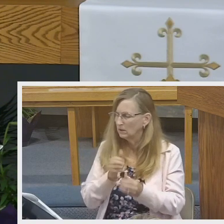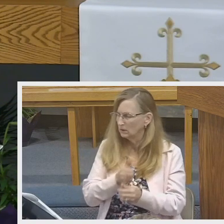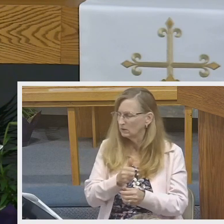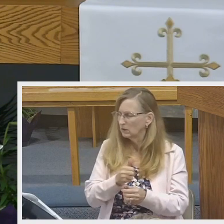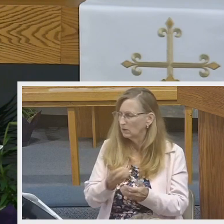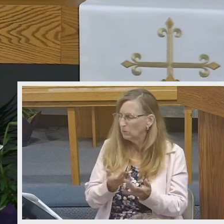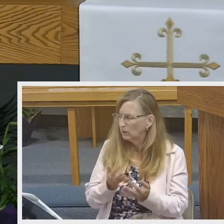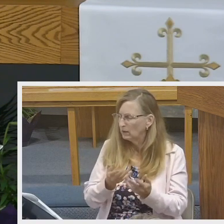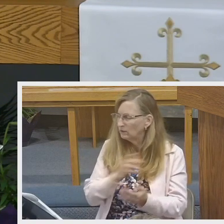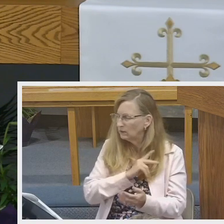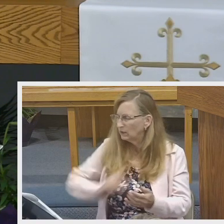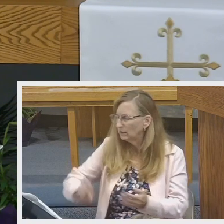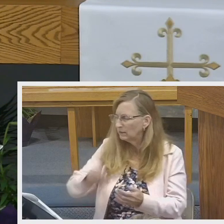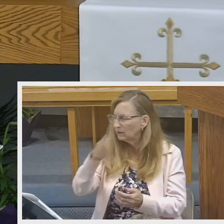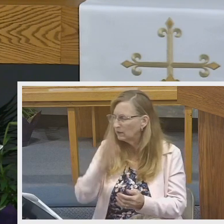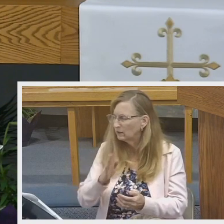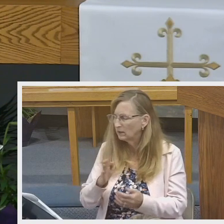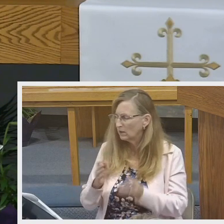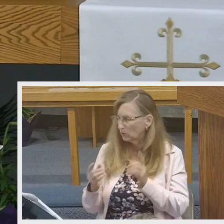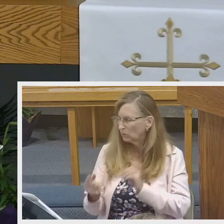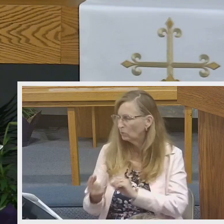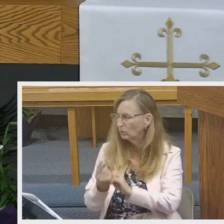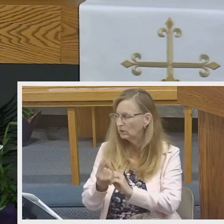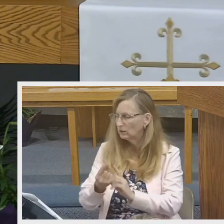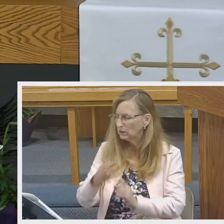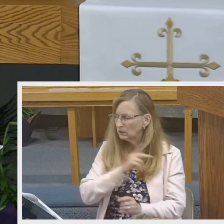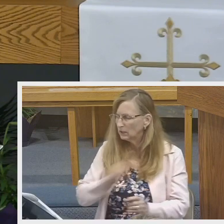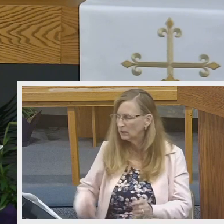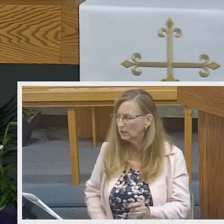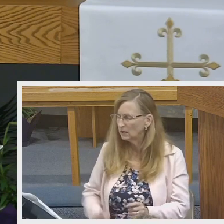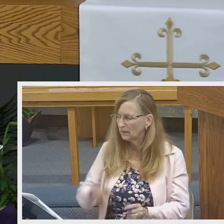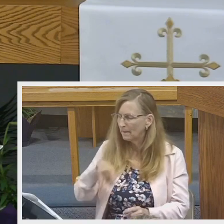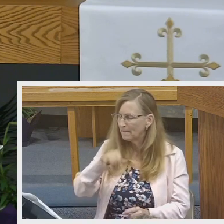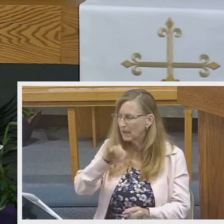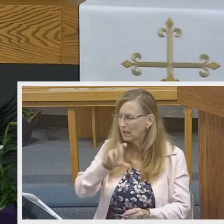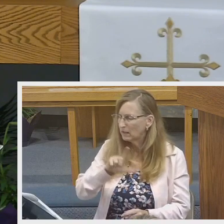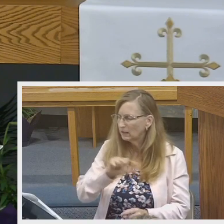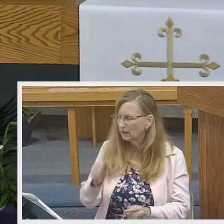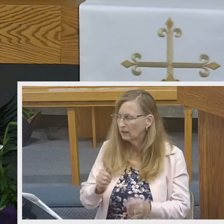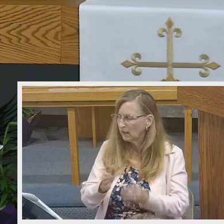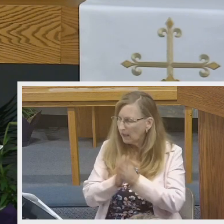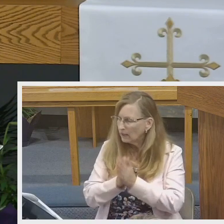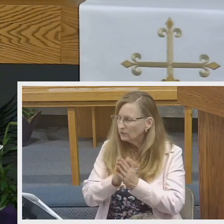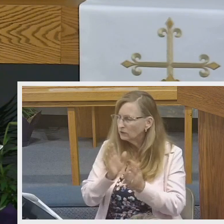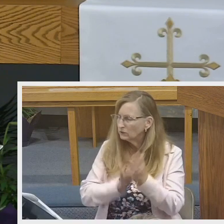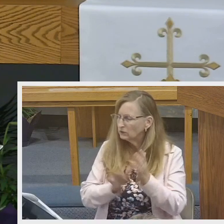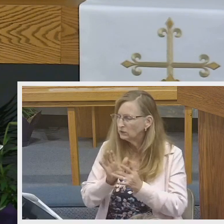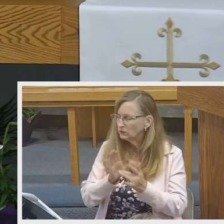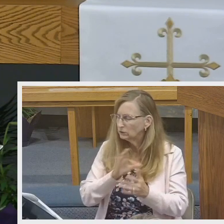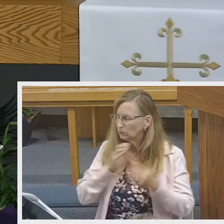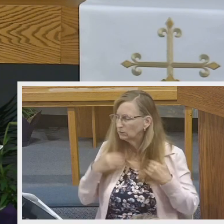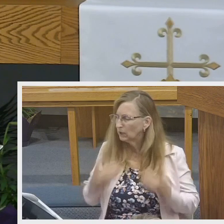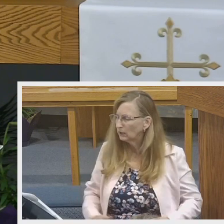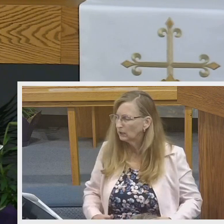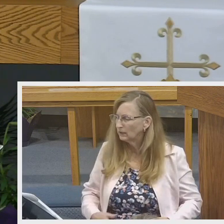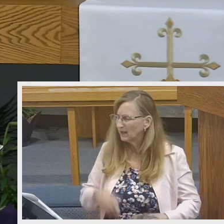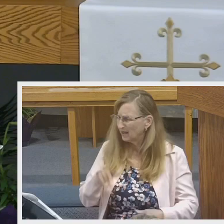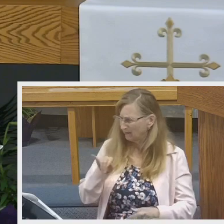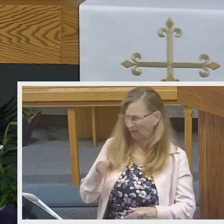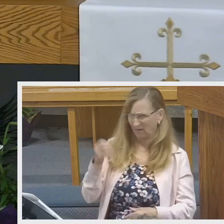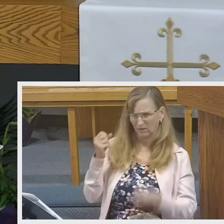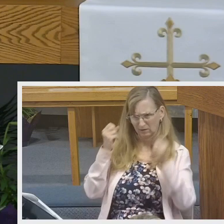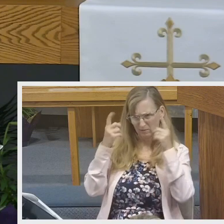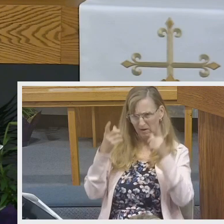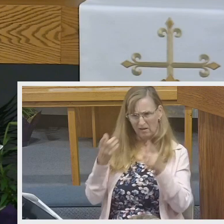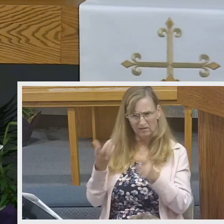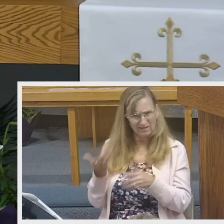Jesus' body. Pilate was surprised to hear that he was already dead. Summoning the centurion, he asked him if